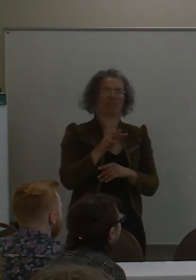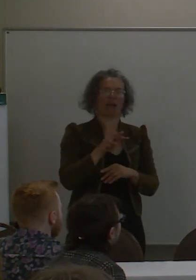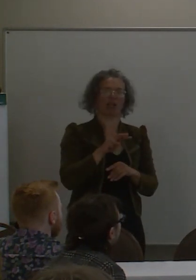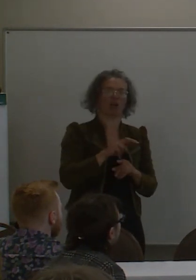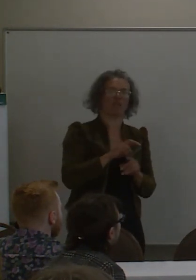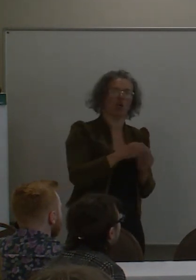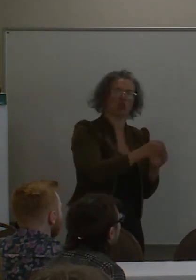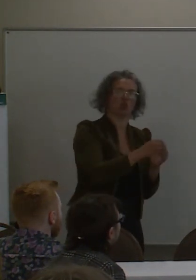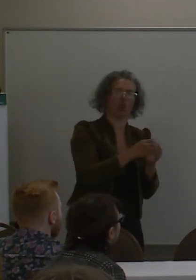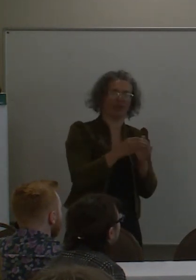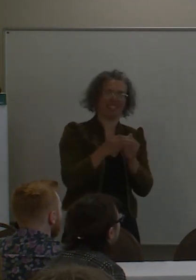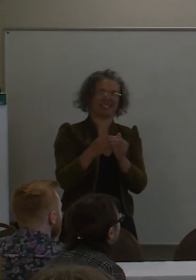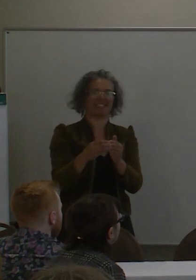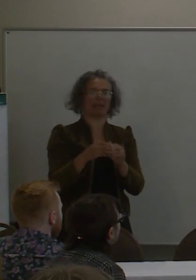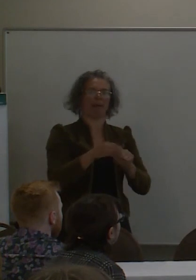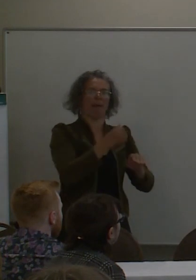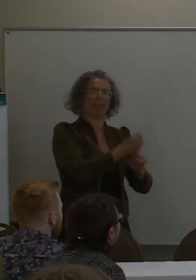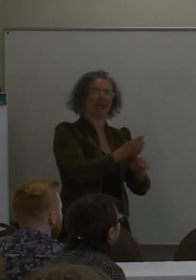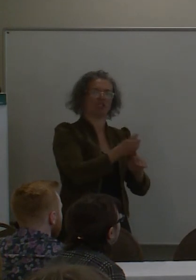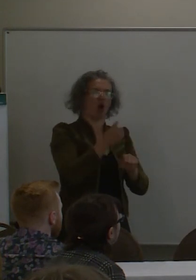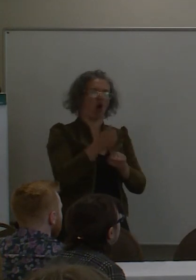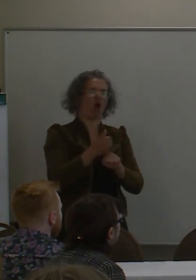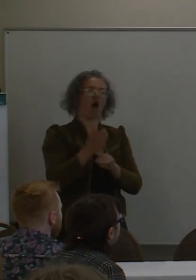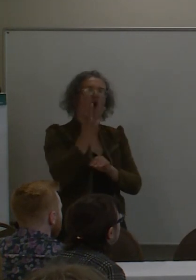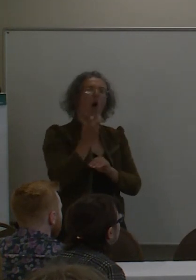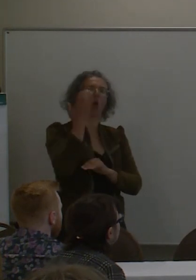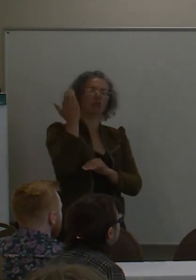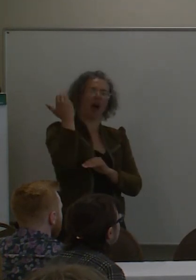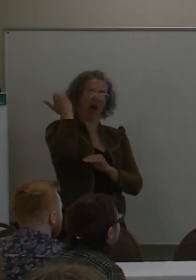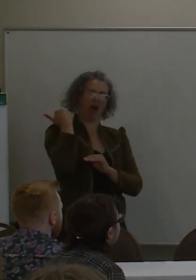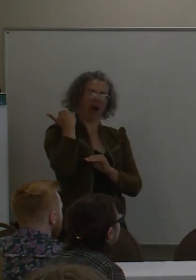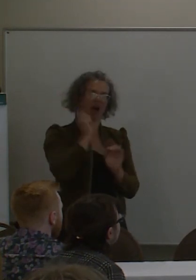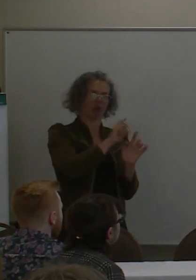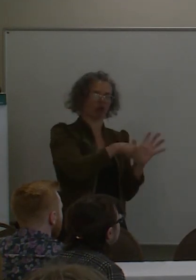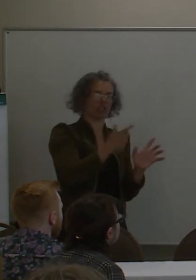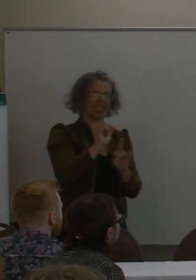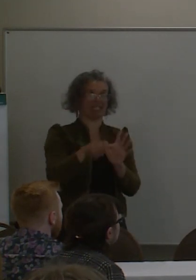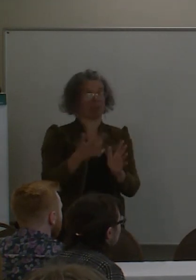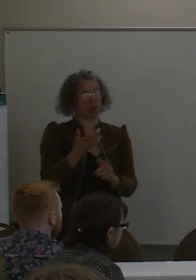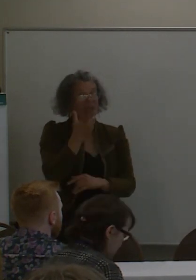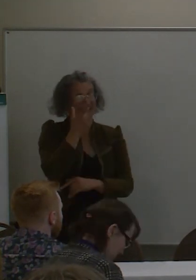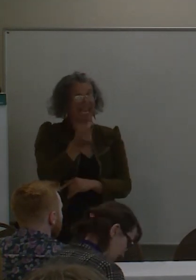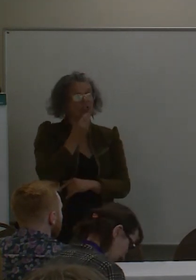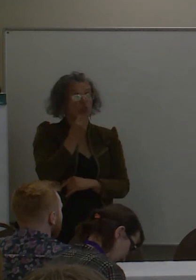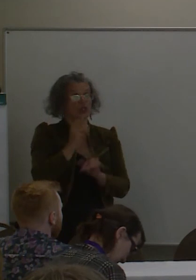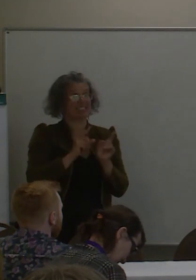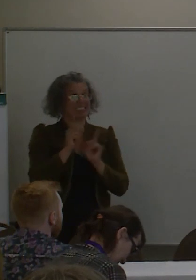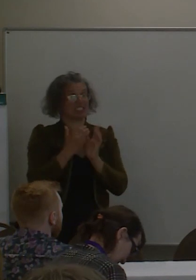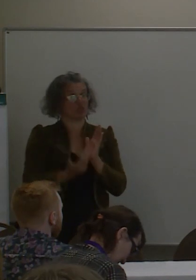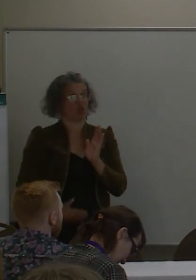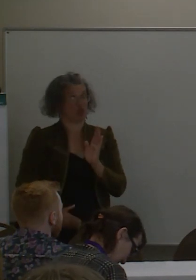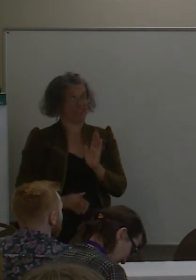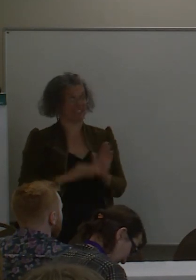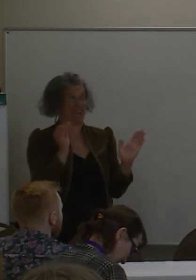on older projects that we did, but yeah, we can relook at that Story City stuff and put it in there.